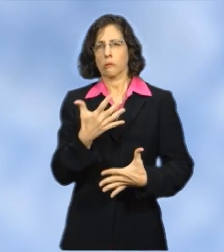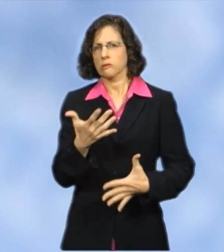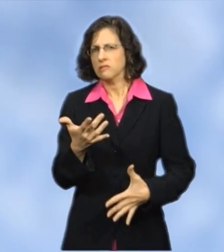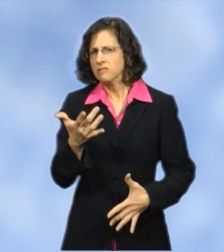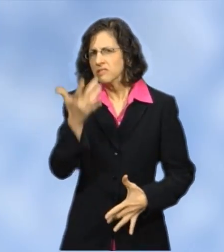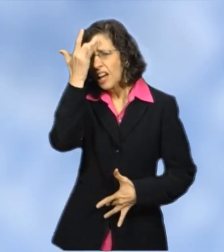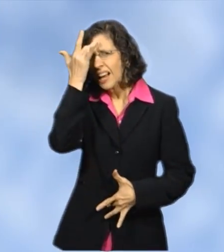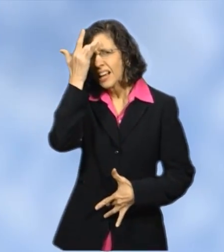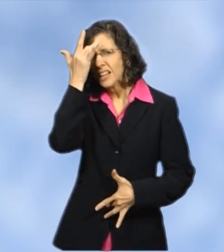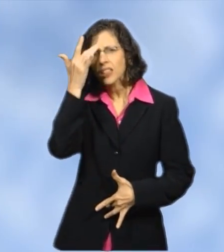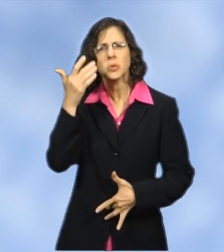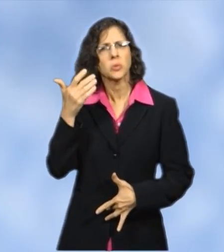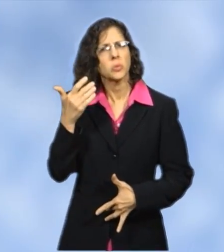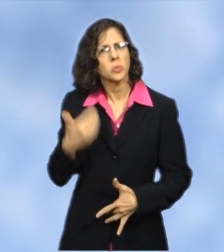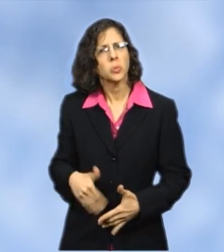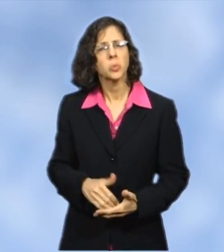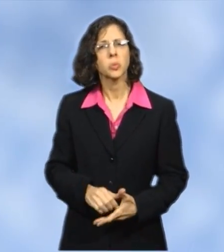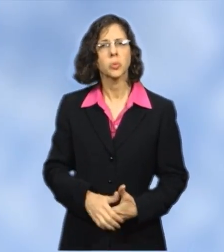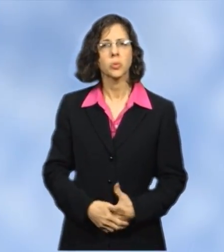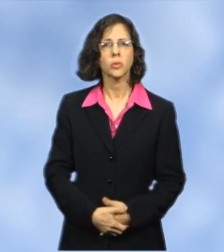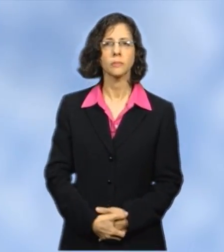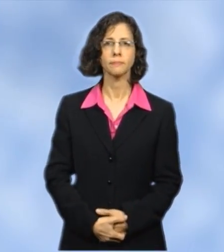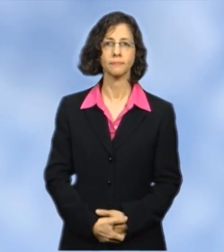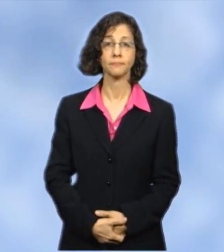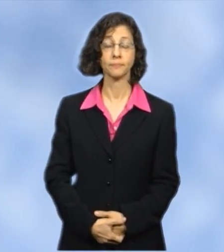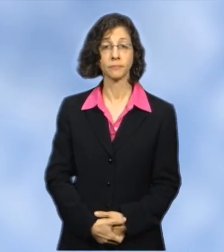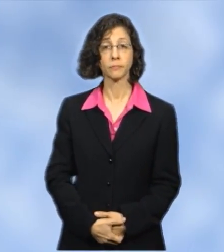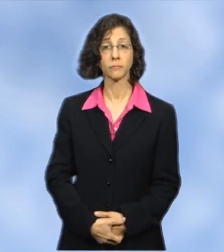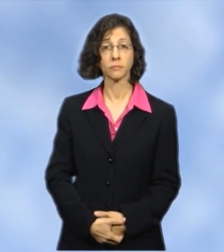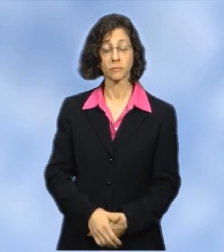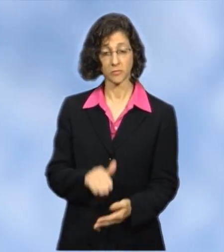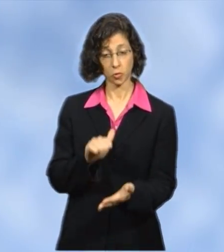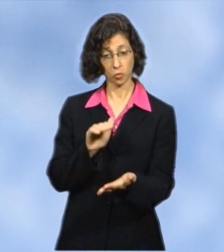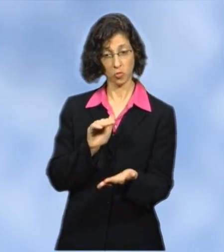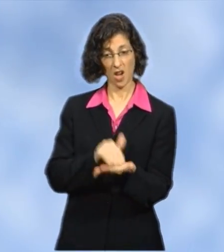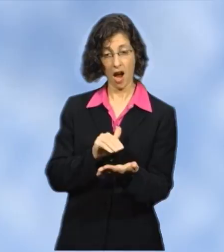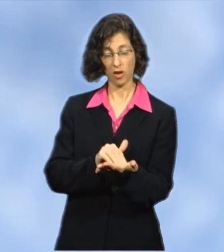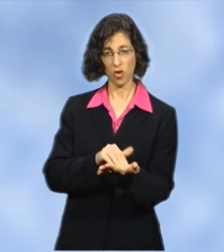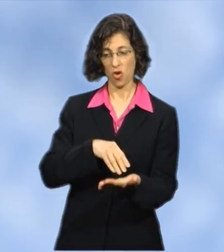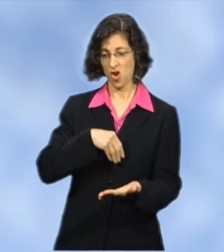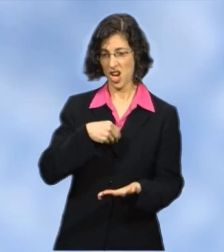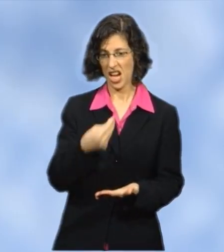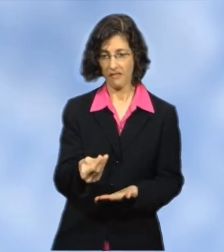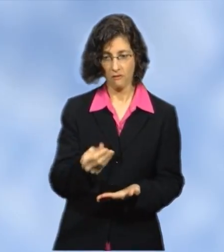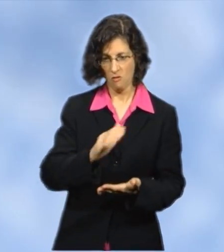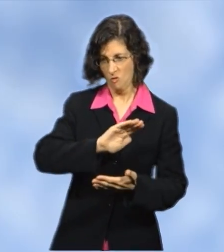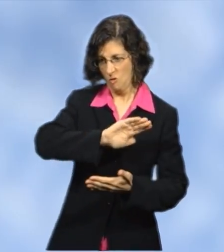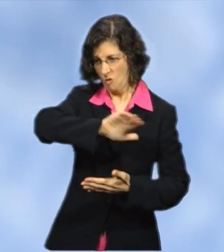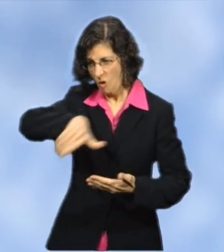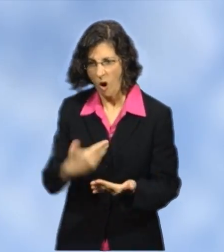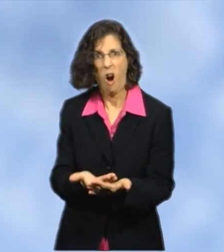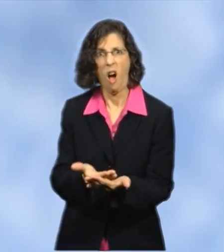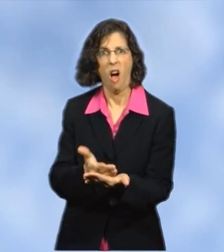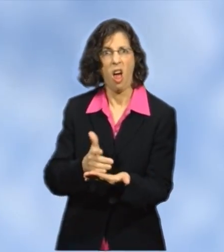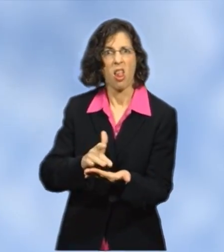Chemotherapy can make patients feel sick. For this reason, doctors do not give